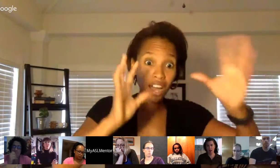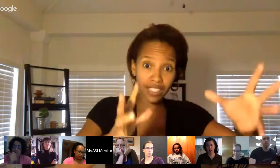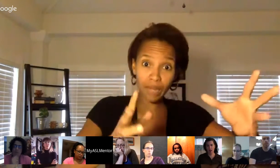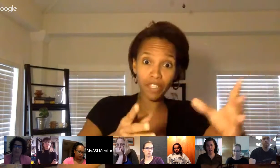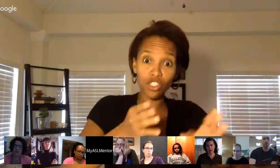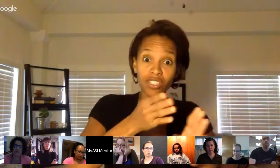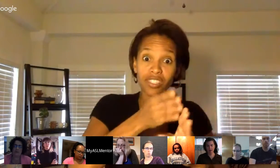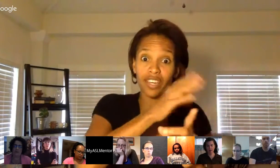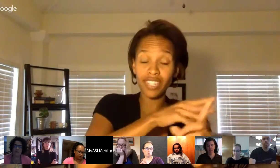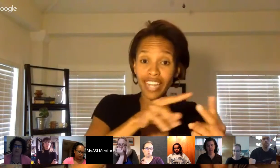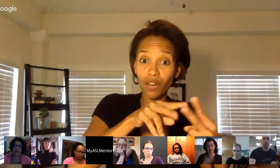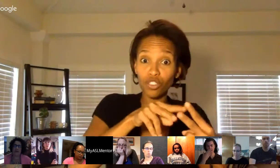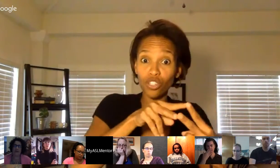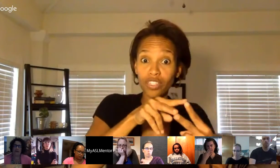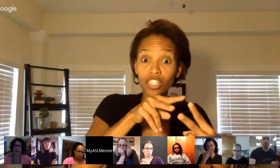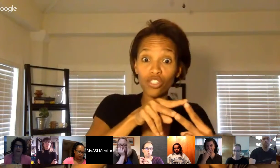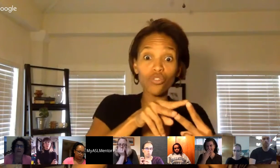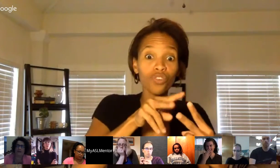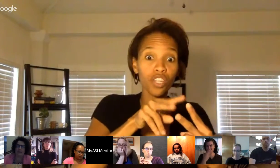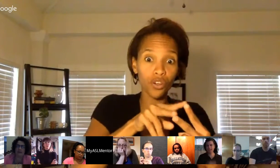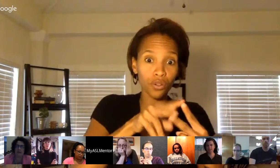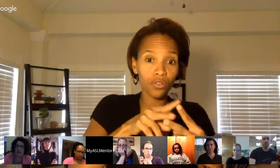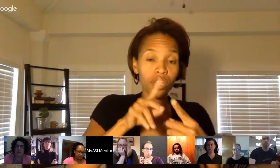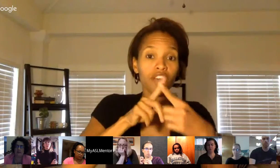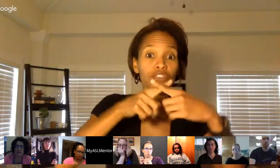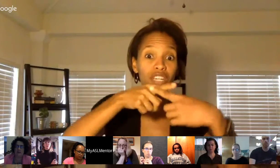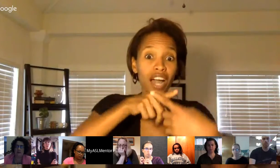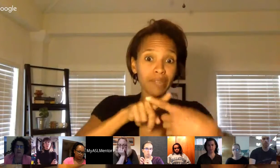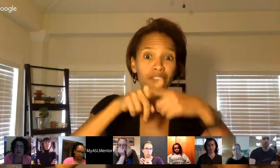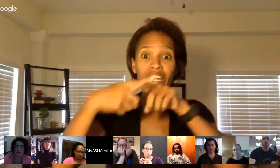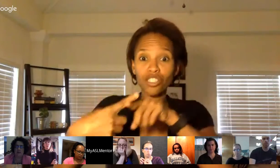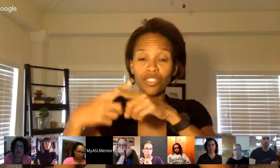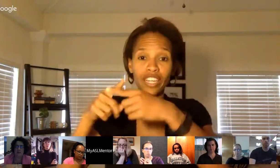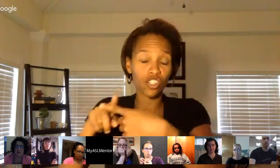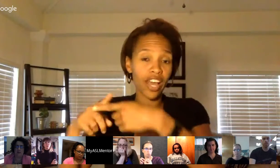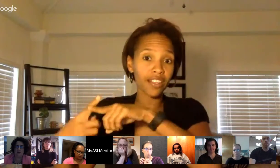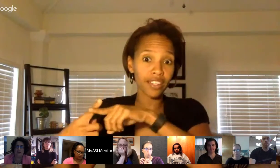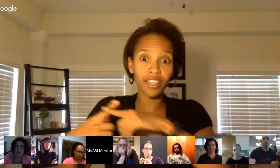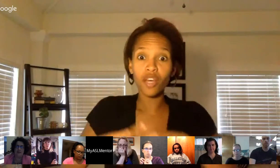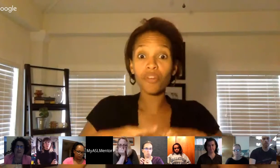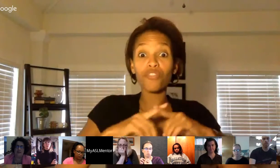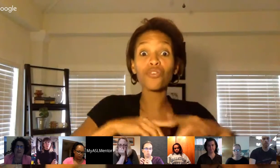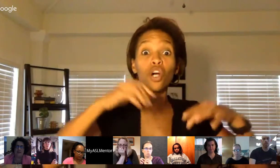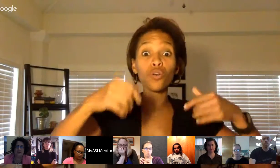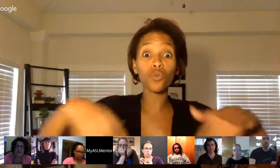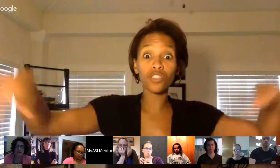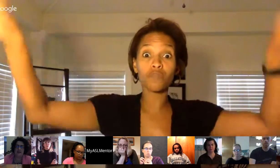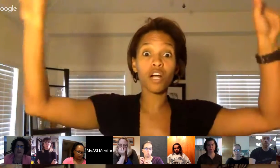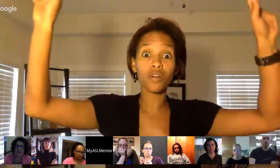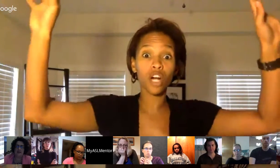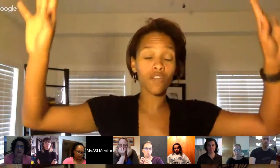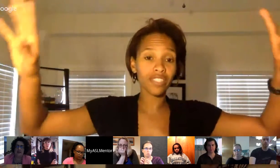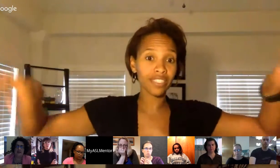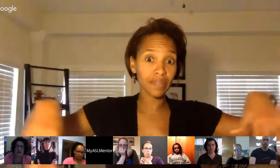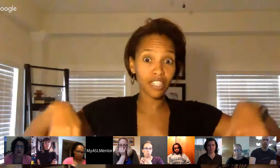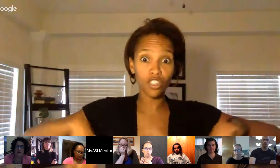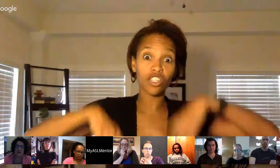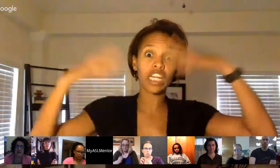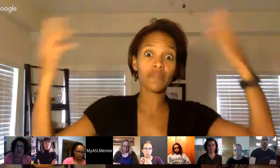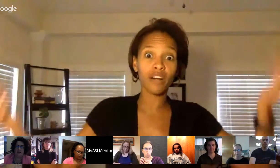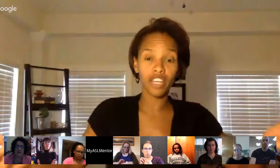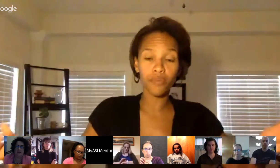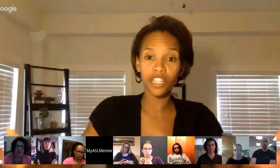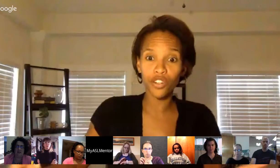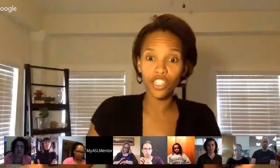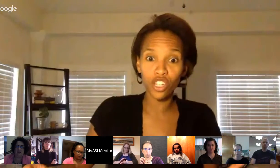this concept that she's discussing now in at least 2 videos for the concept of intersectionality. But if you go to work tomorrow and all of a sudden somebody starts